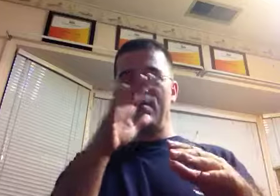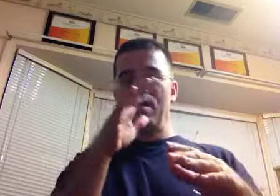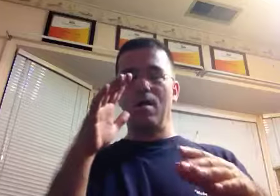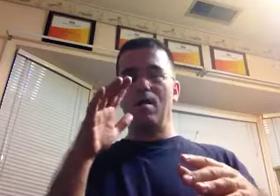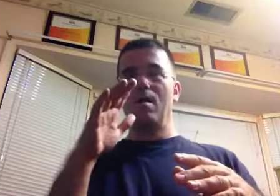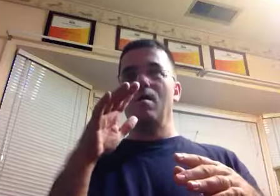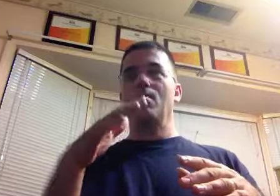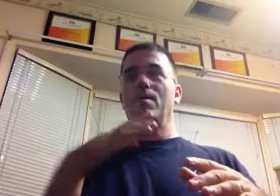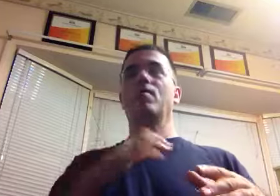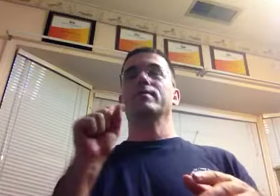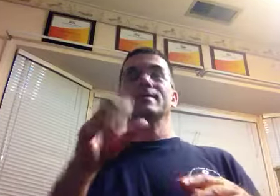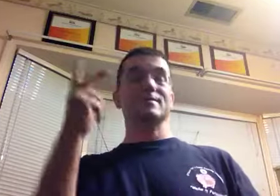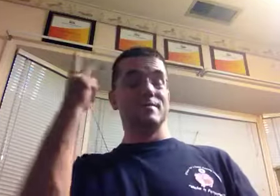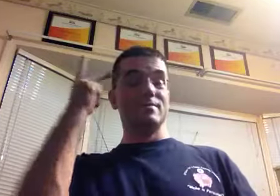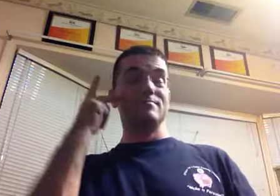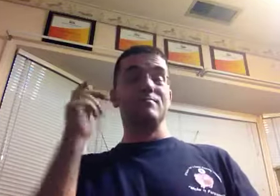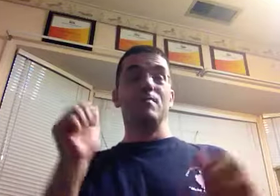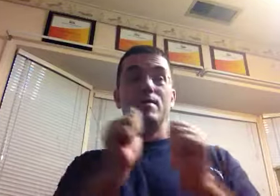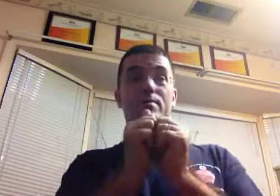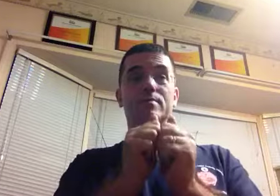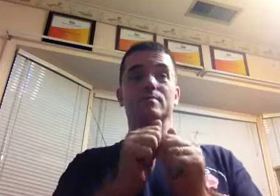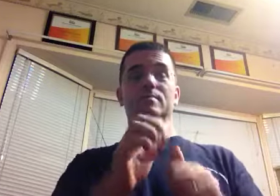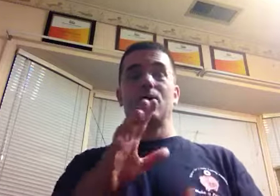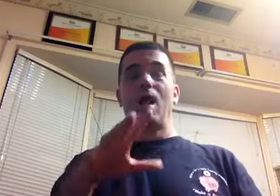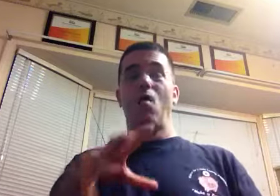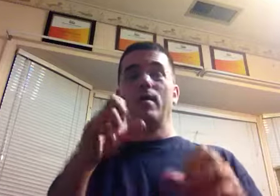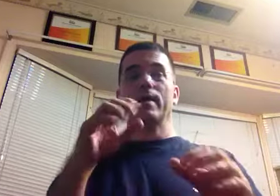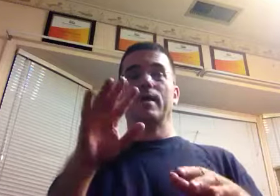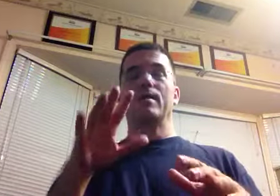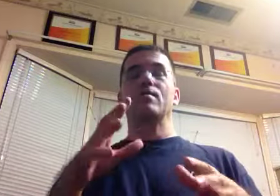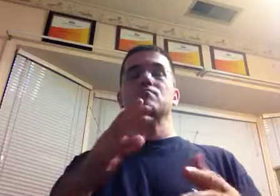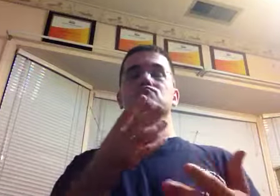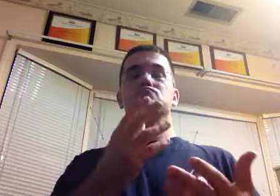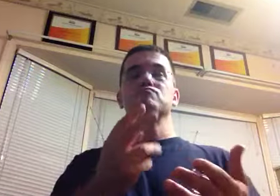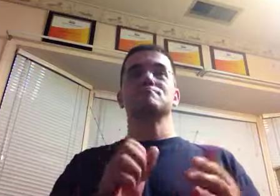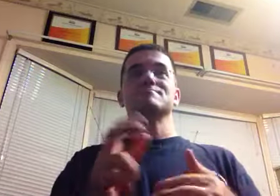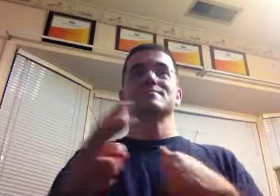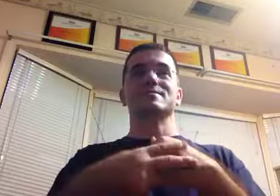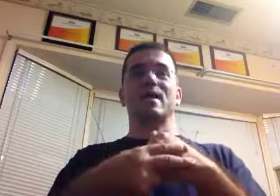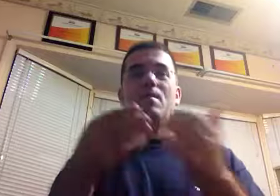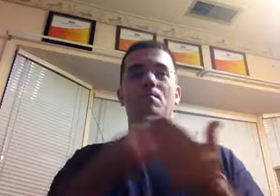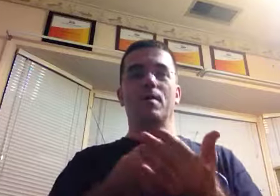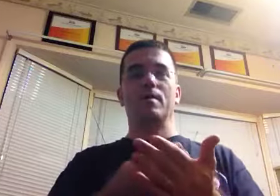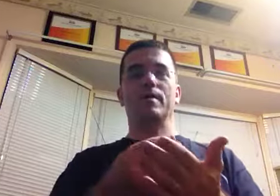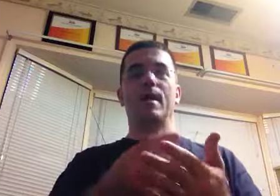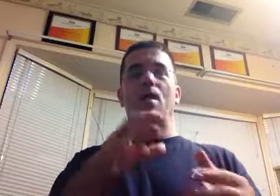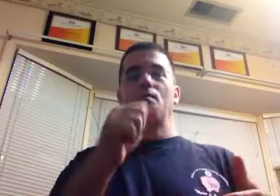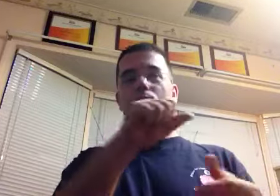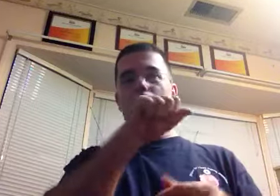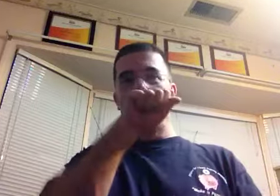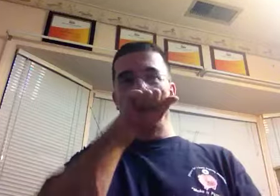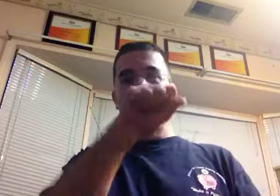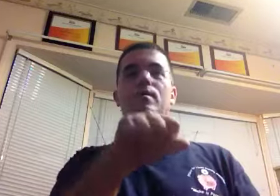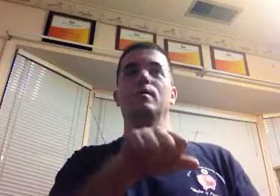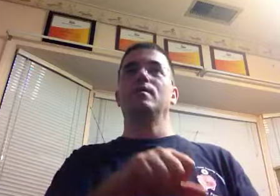too, is that I just want to get my feet underneath me, and maybe, I mean, I'd love to move out anytime I can, but I don't really have